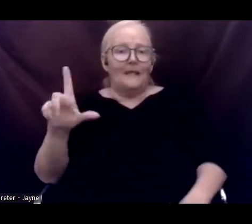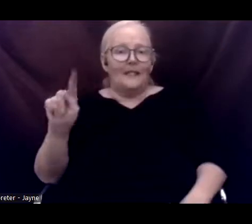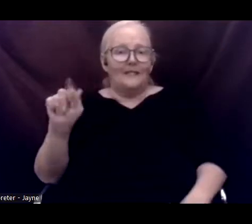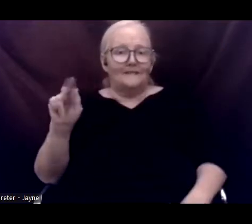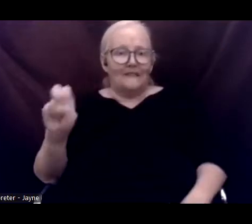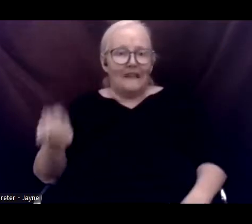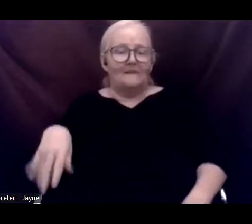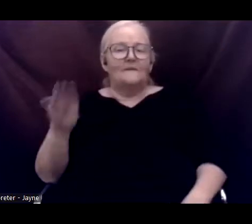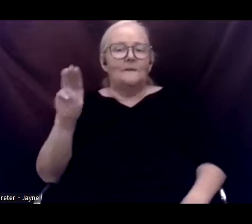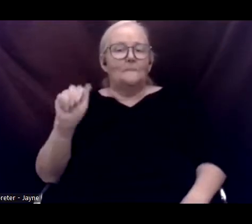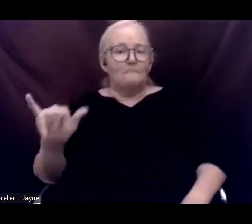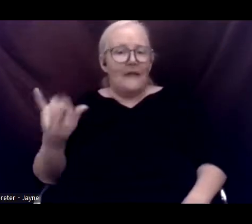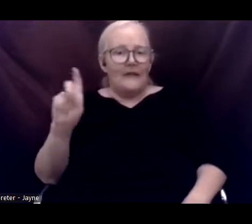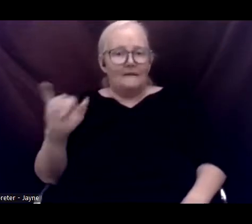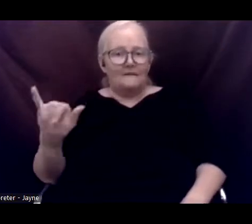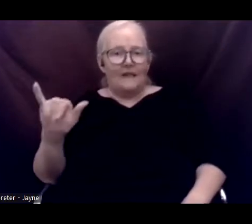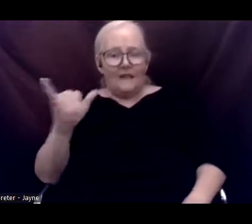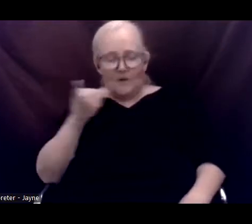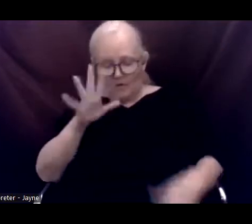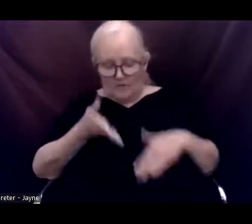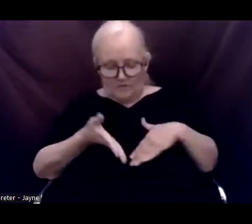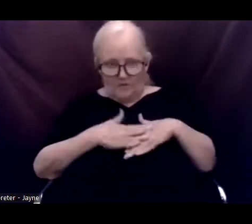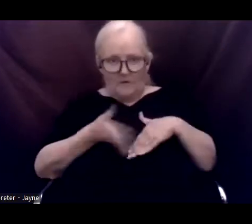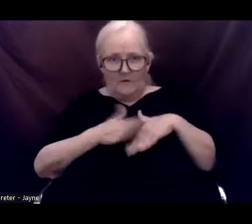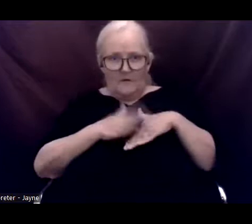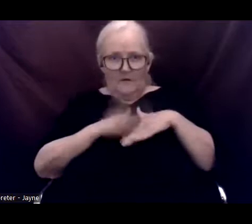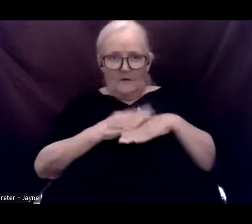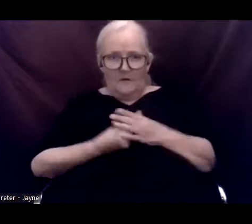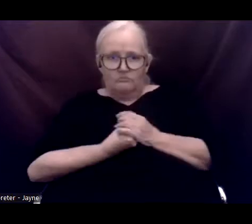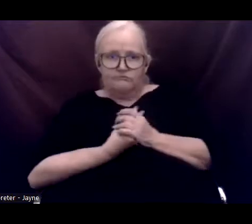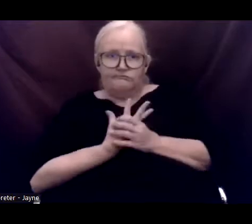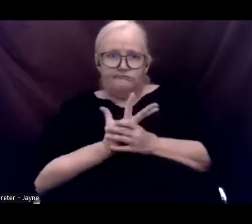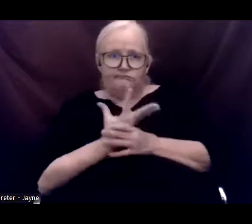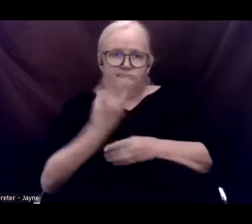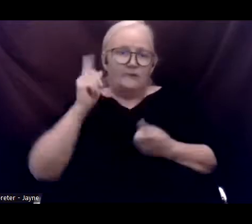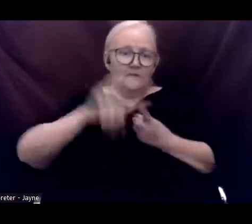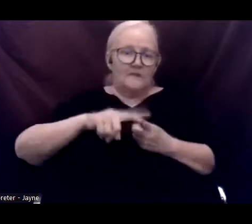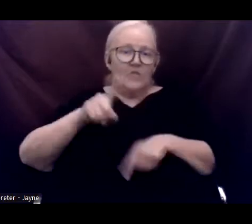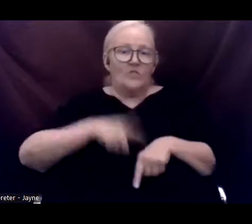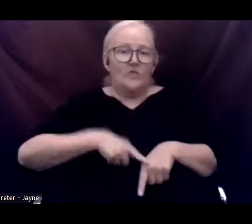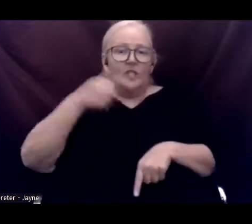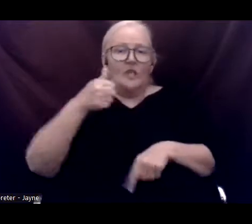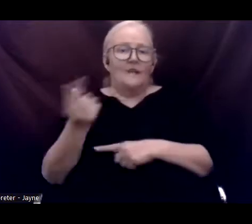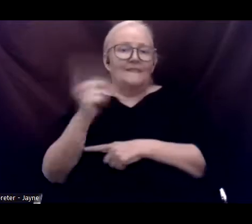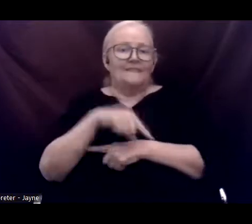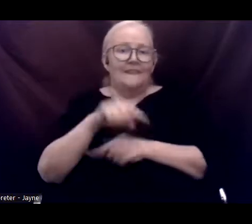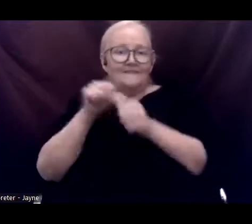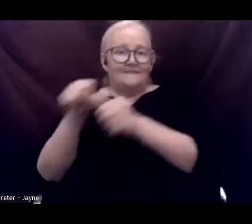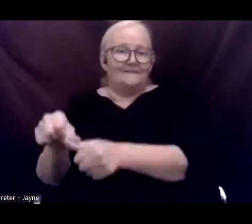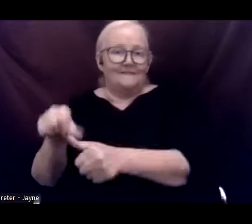Day, grow within you until the longest day, Litha,